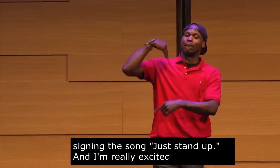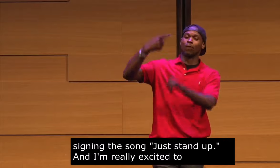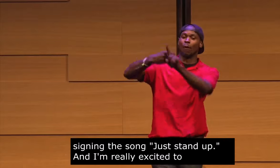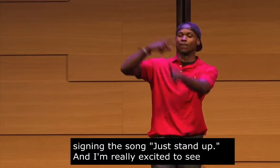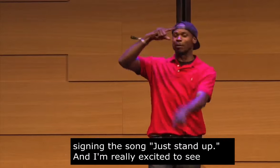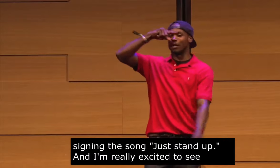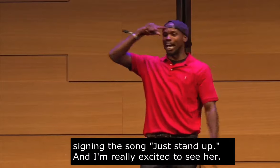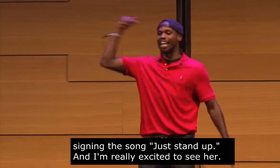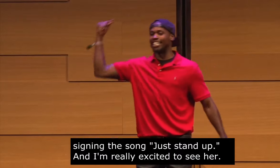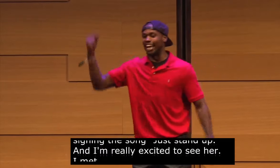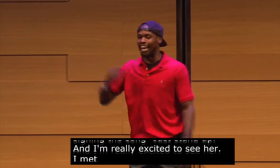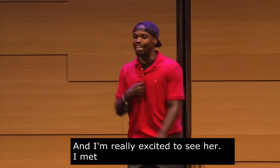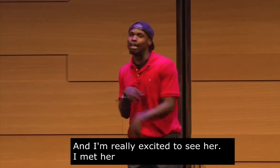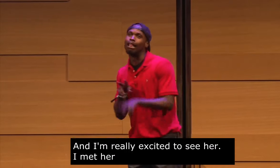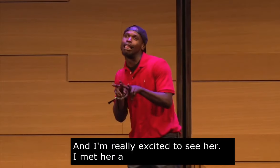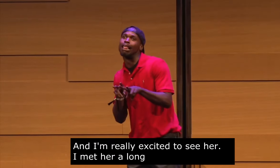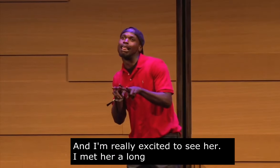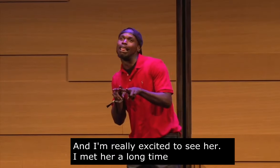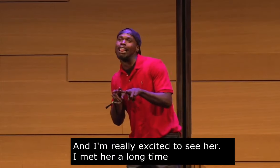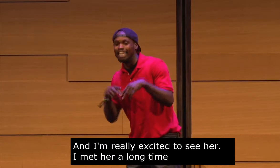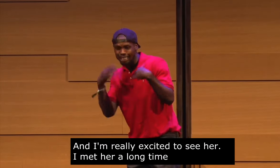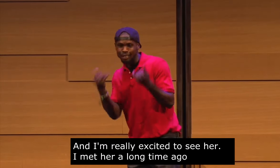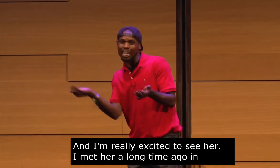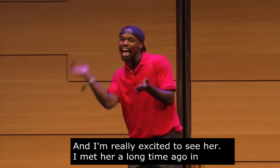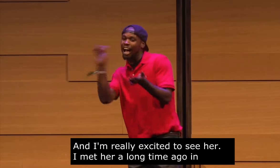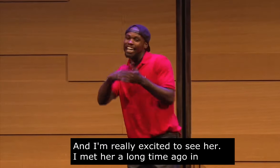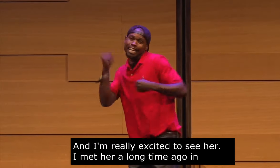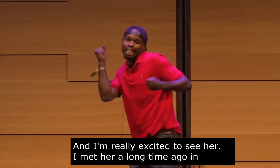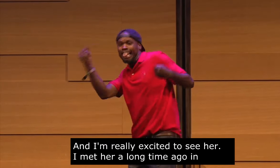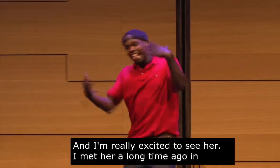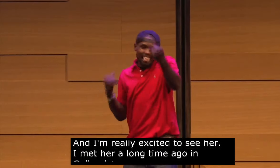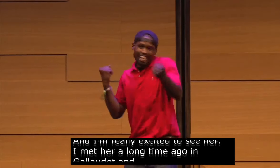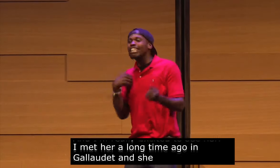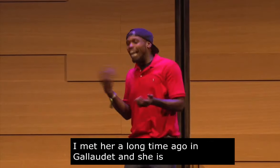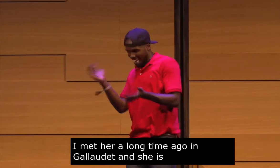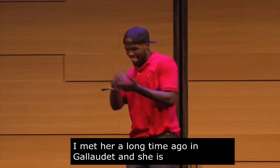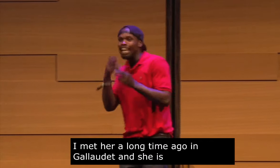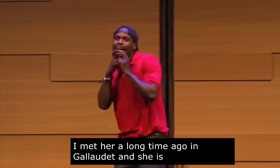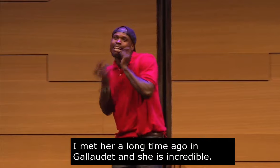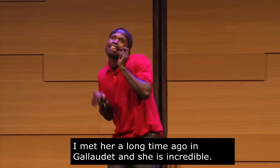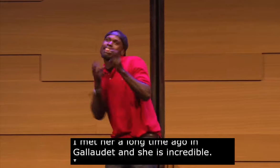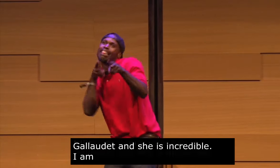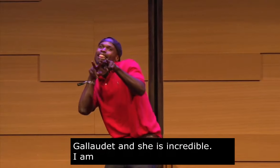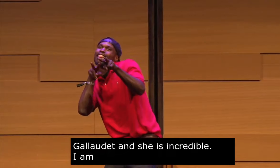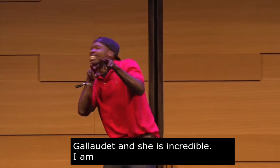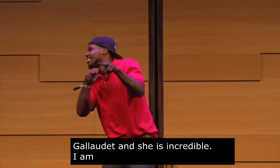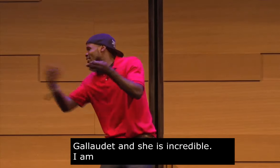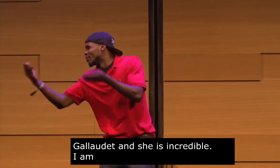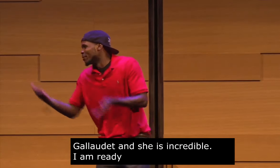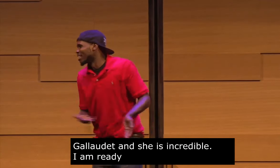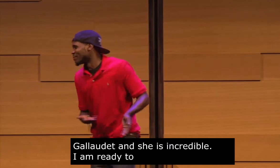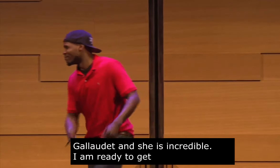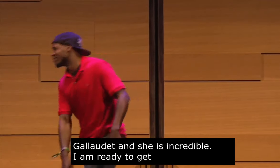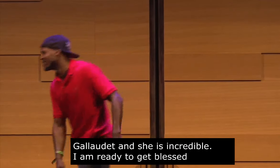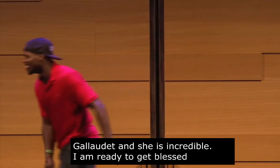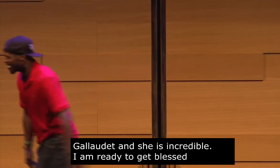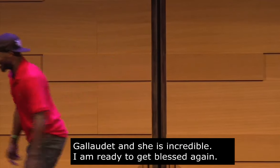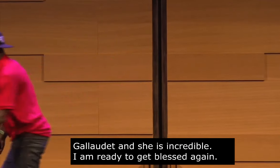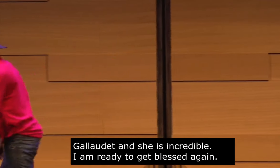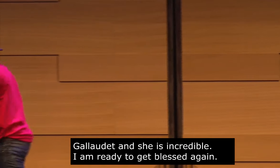excited to see her. I met her a long time ago in Gallaudet, and just, she is incredible. I am ready to get